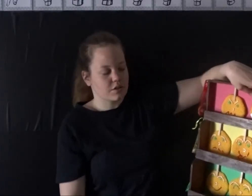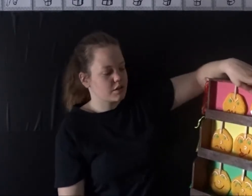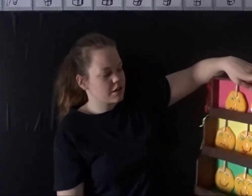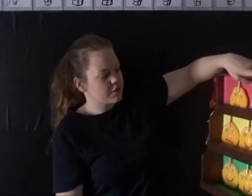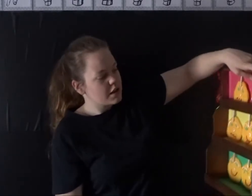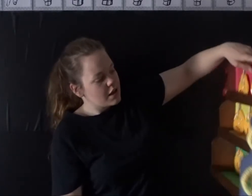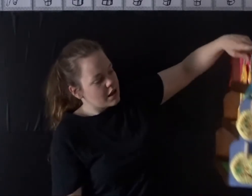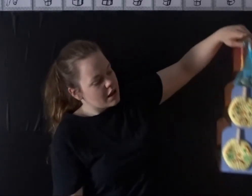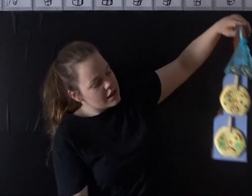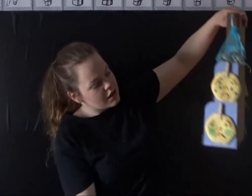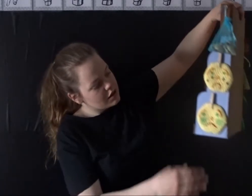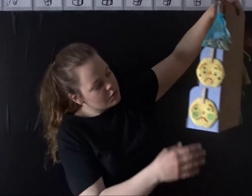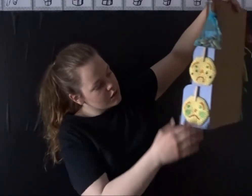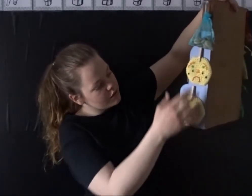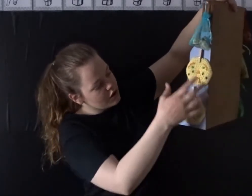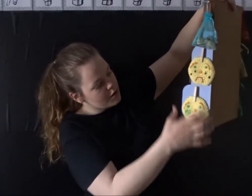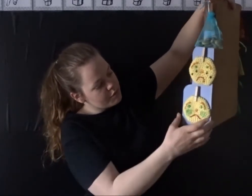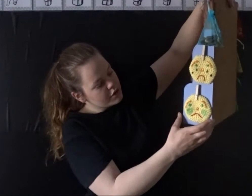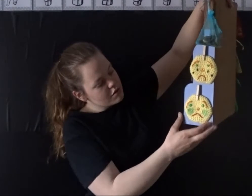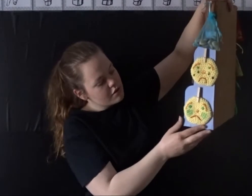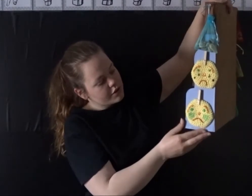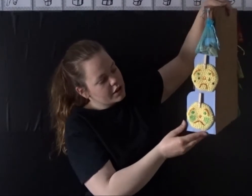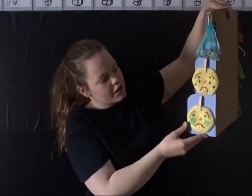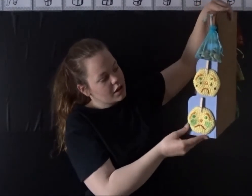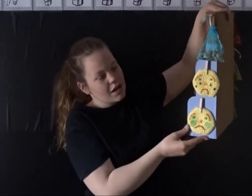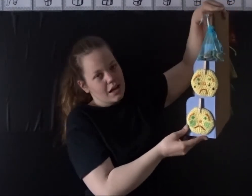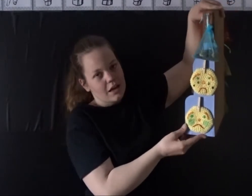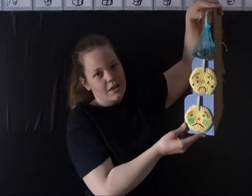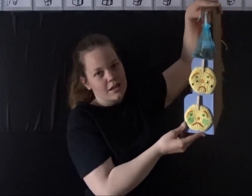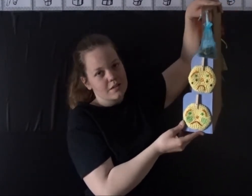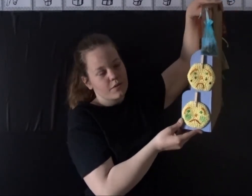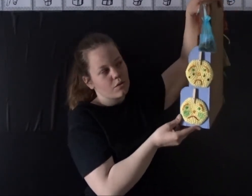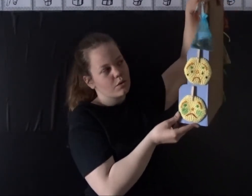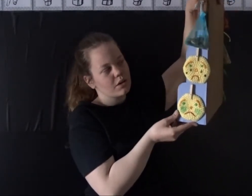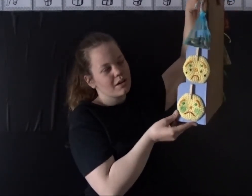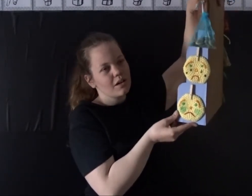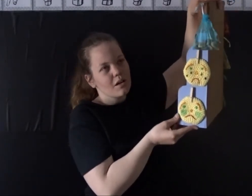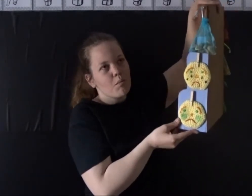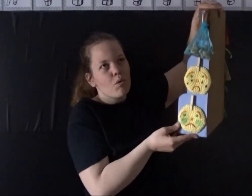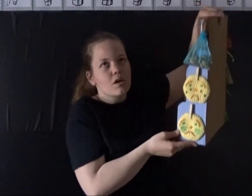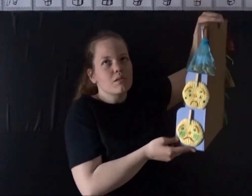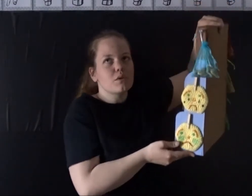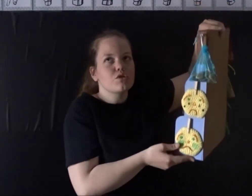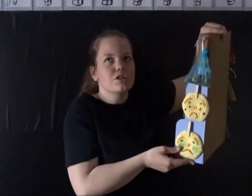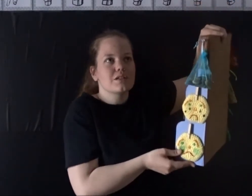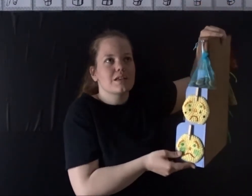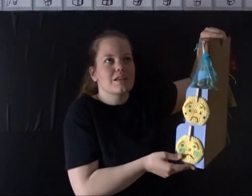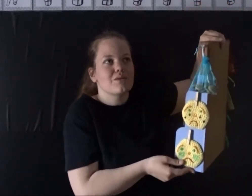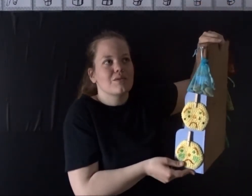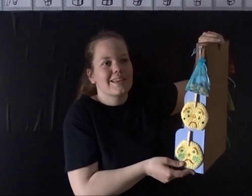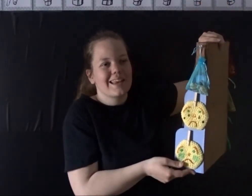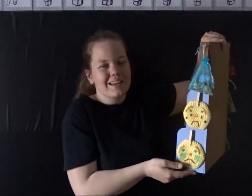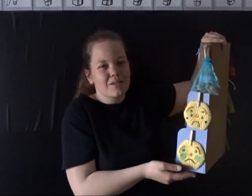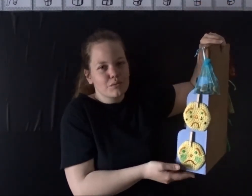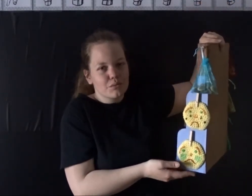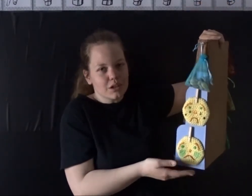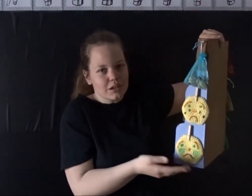yourself. And then we've got blue over here, and that's for more emotions that you can't really